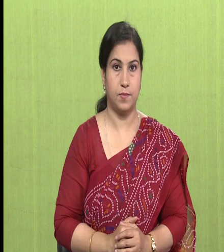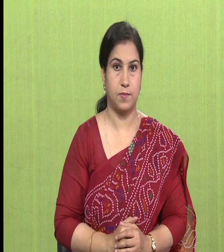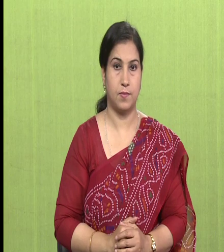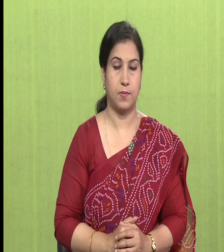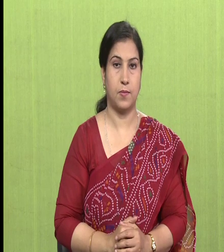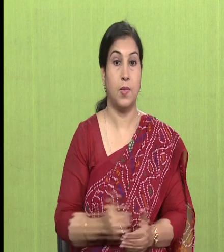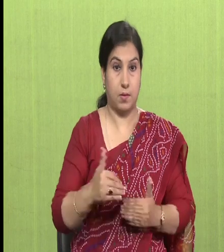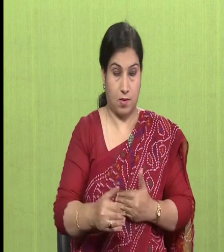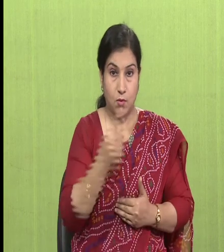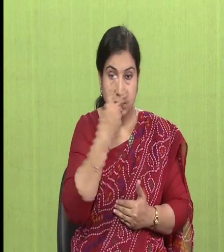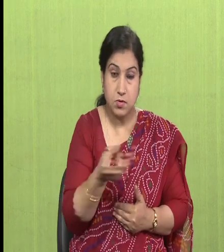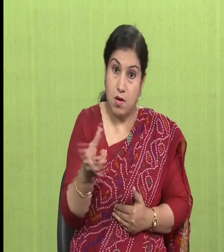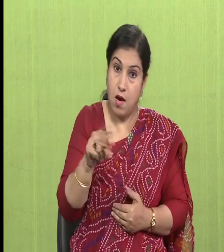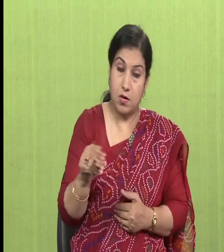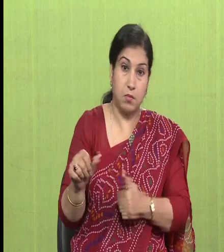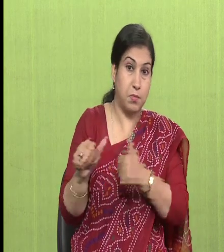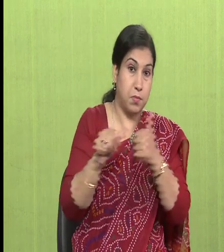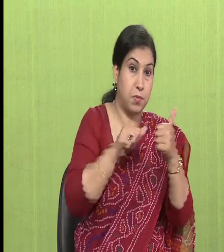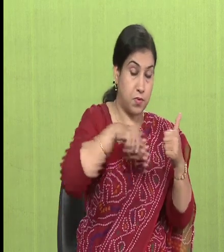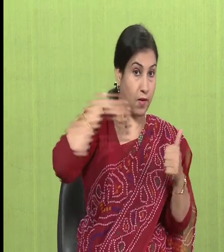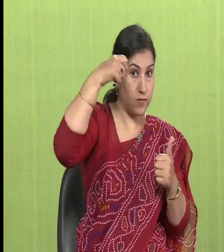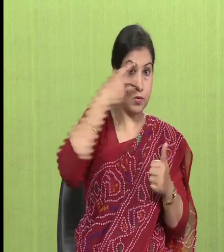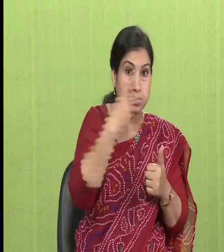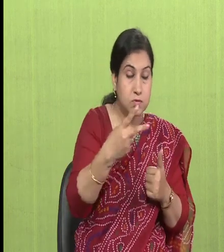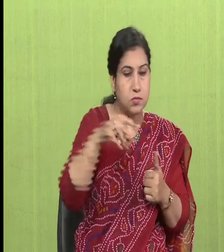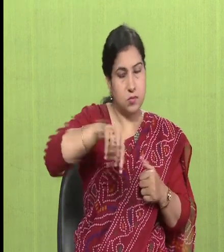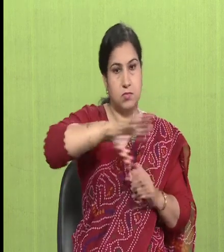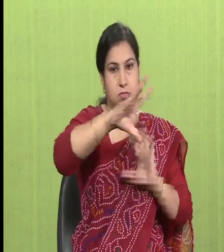Let us now quickly revise our today's lesson.